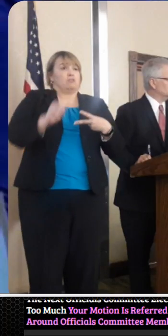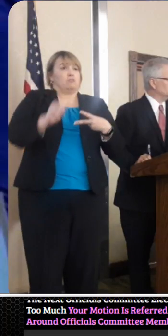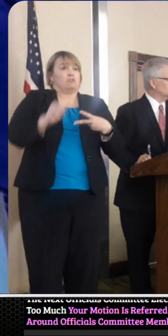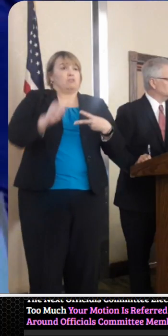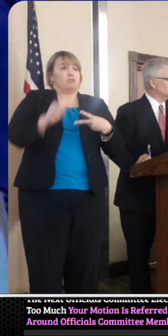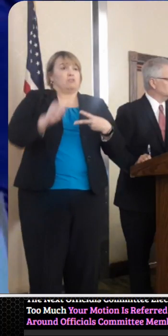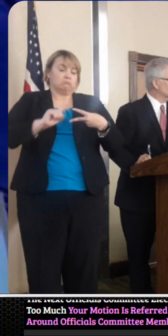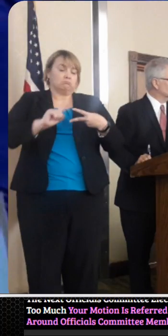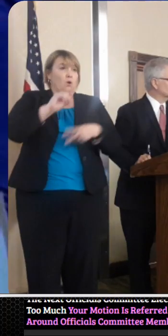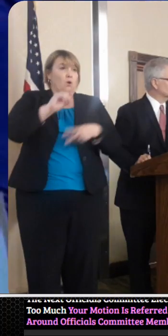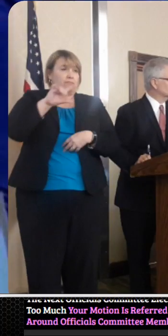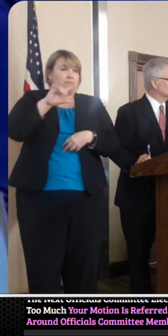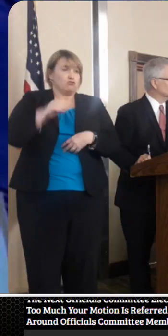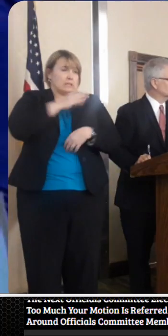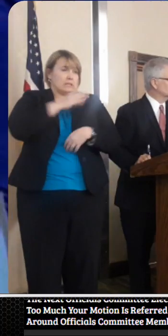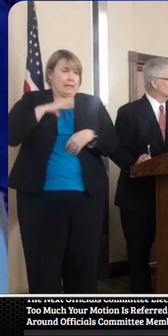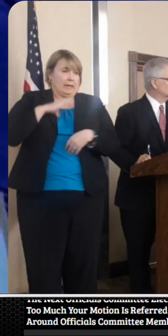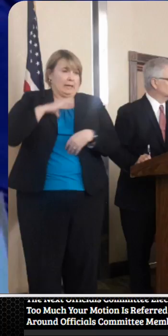structure.